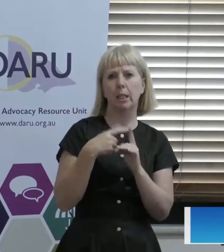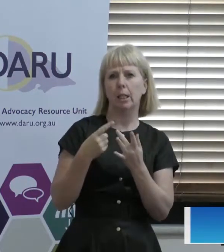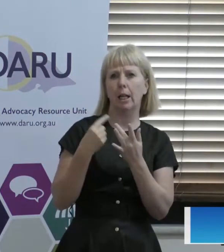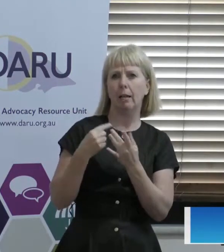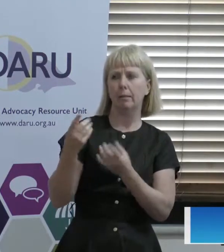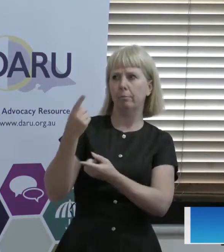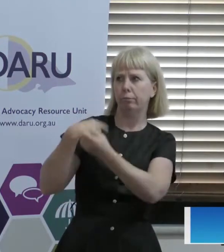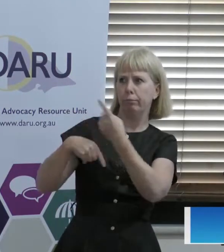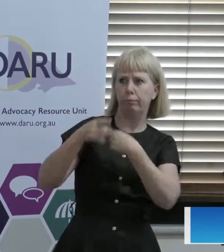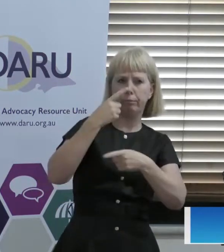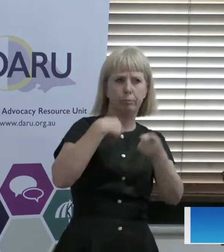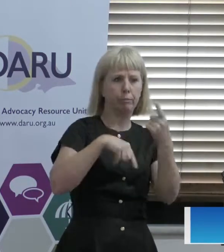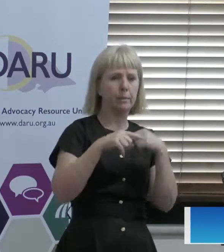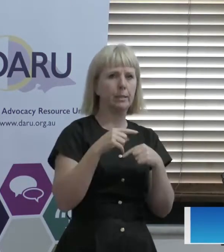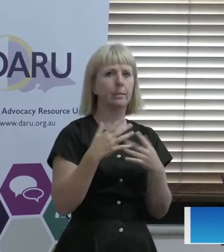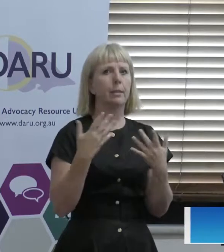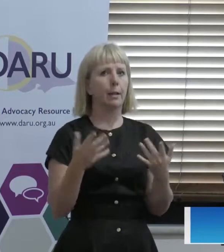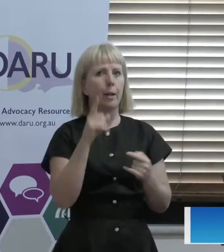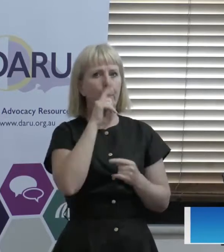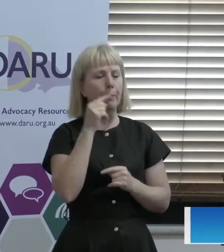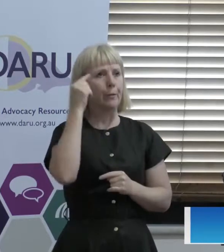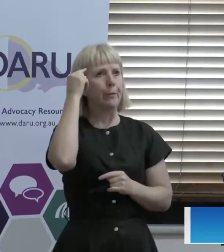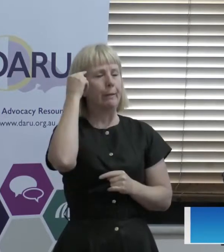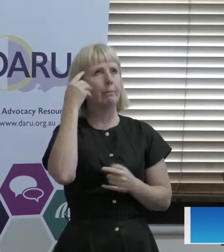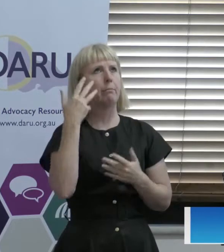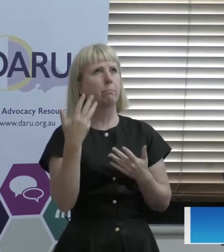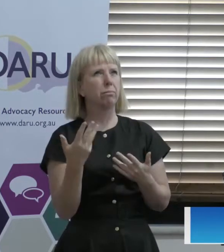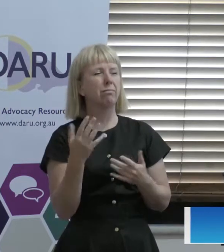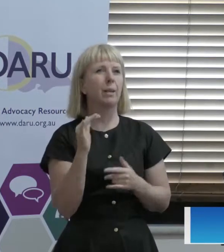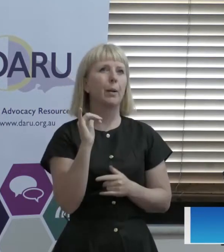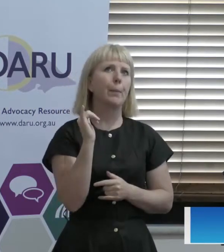but there does seem to be a sense that